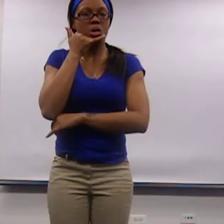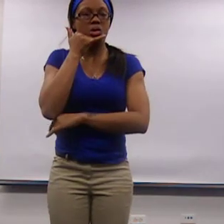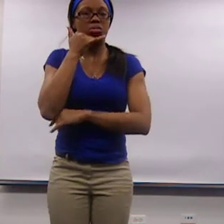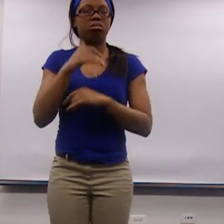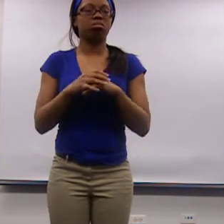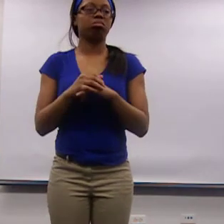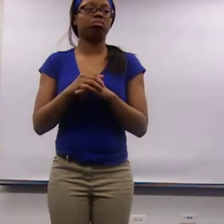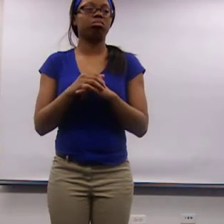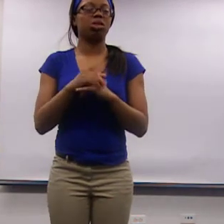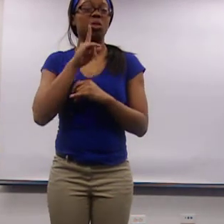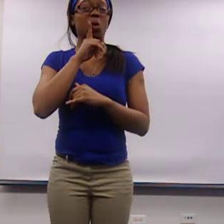image.